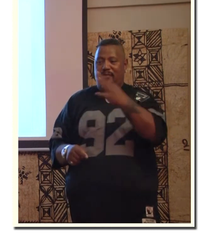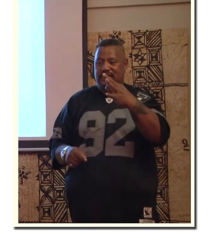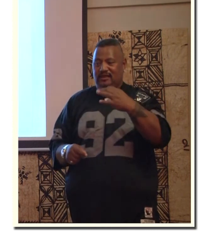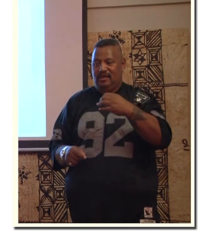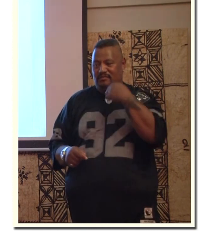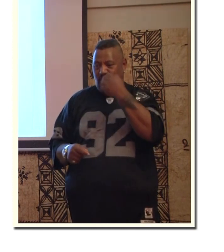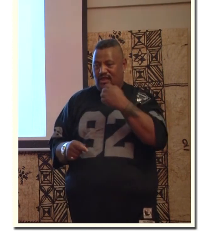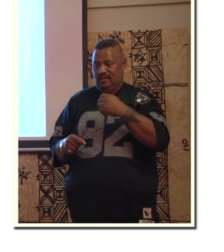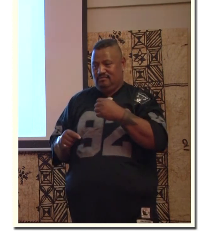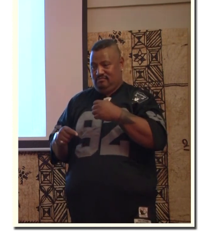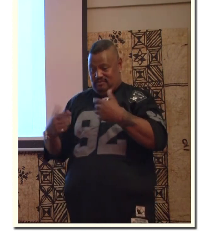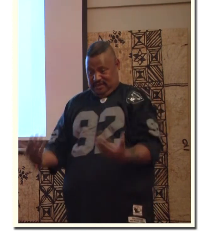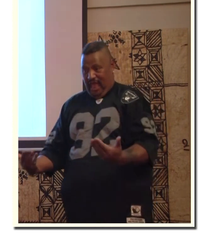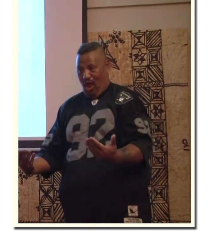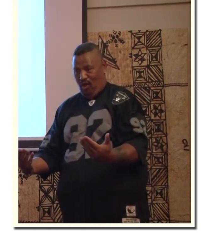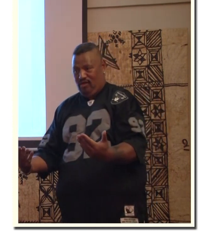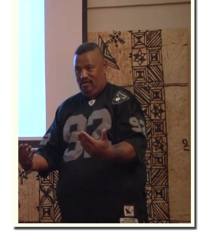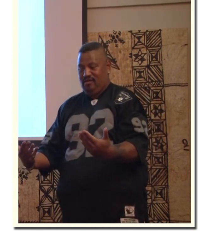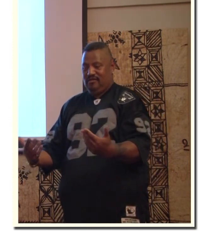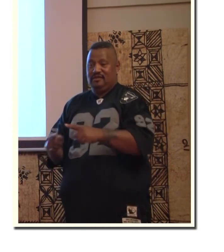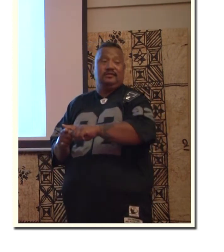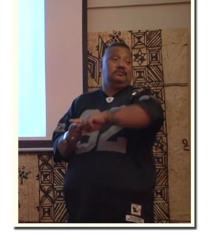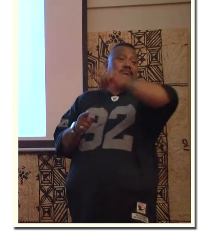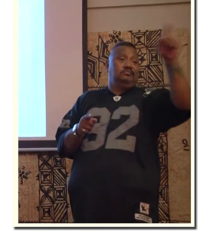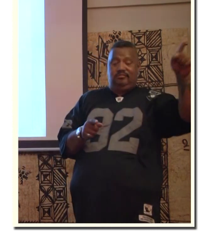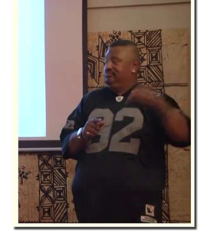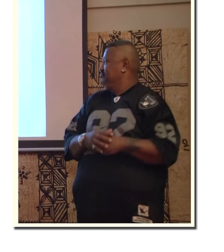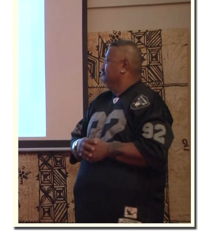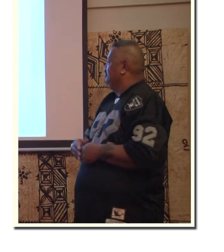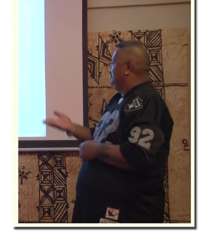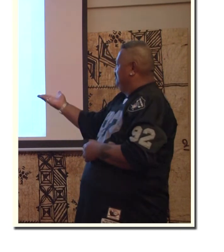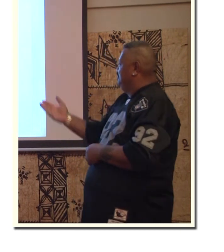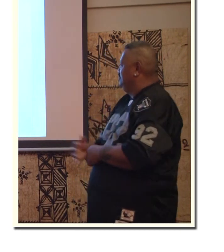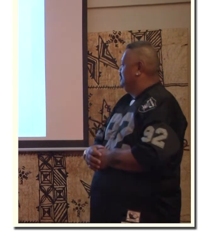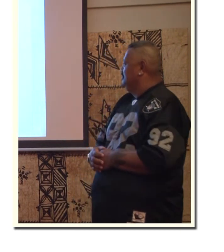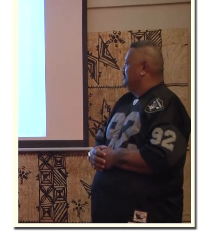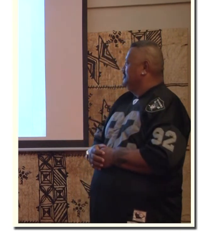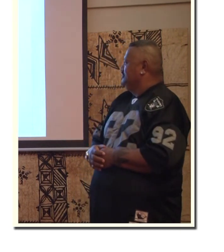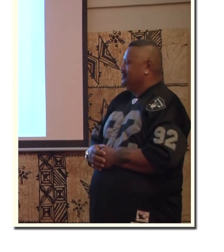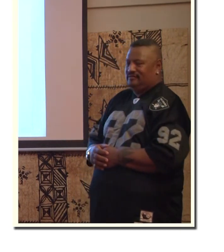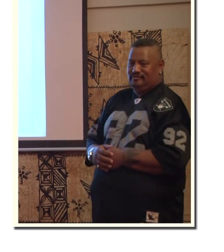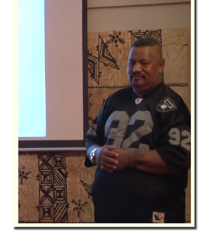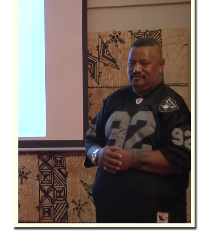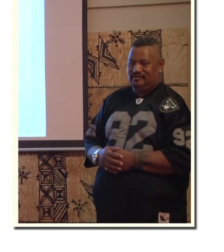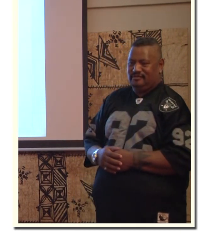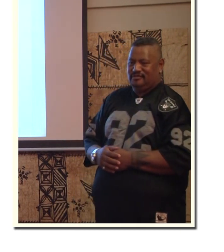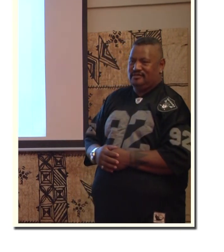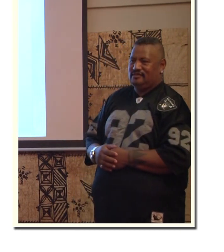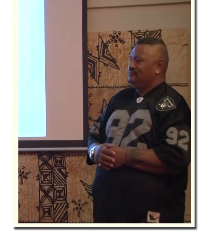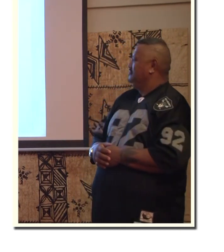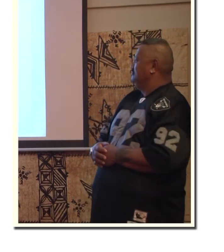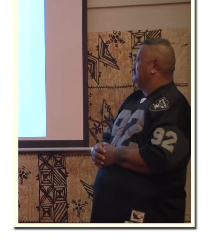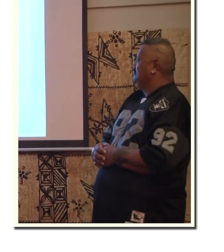I was on the executive board. I'm the Māori representative now and was some time ago